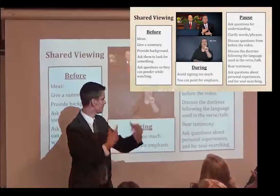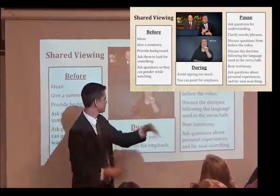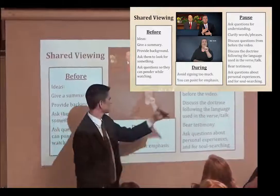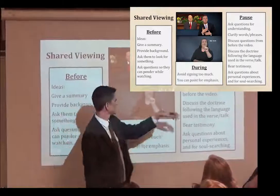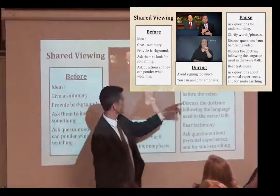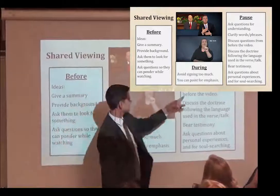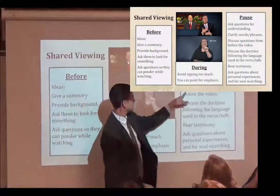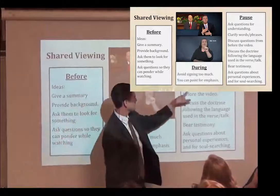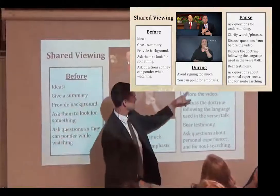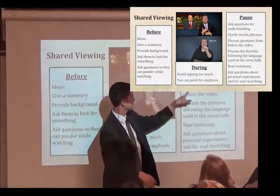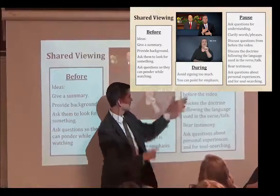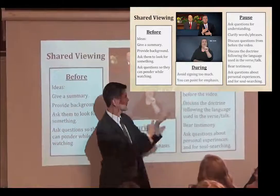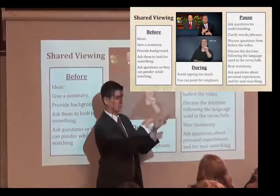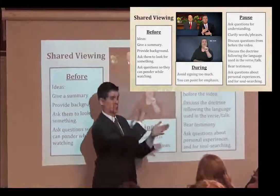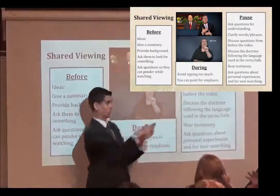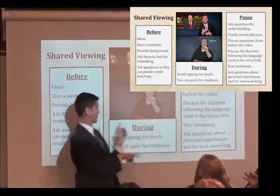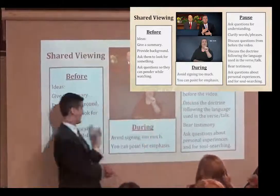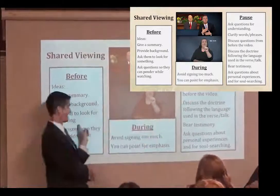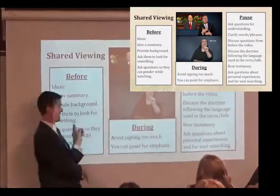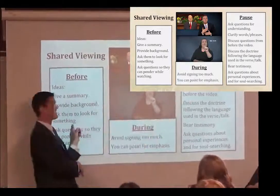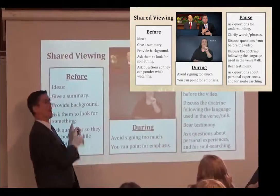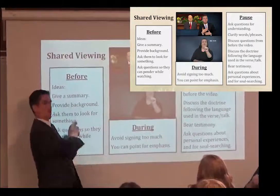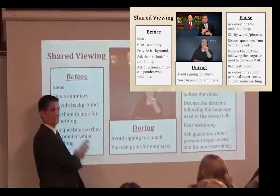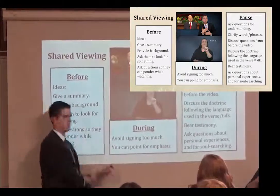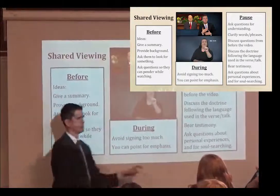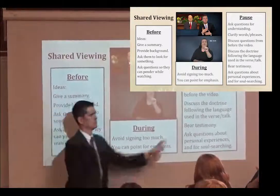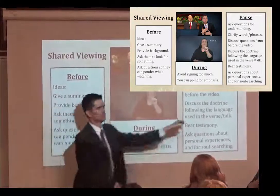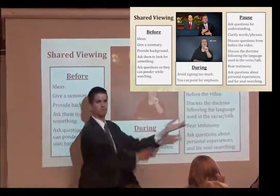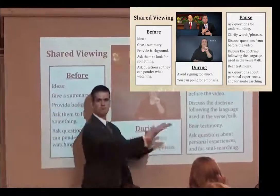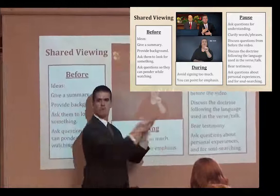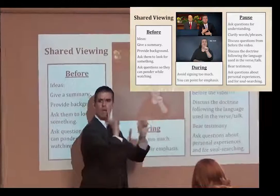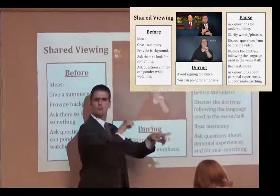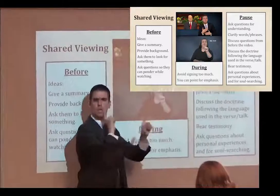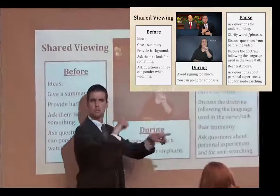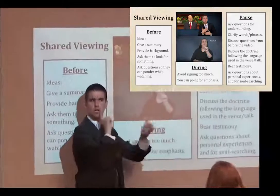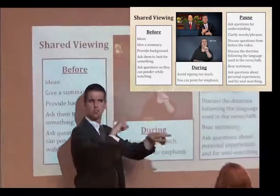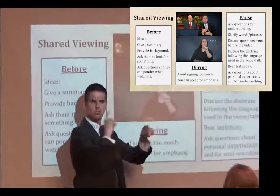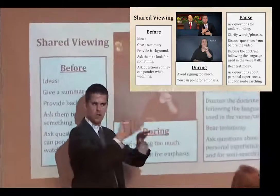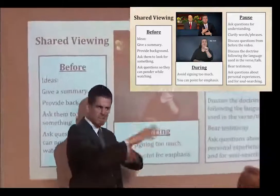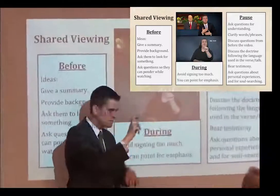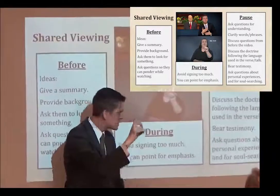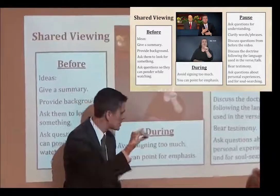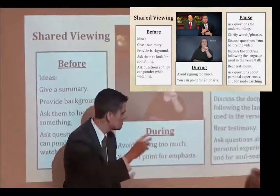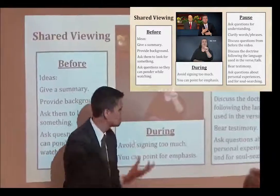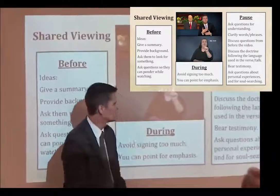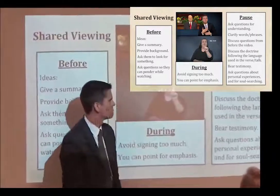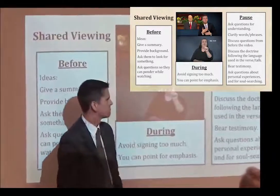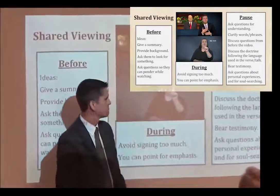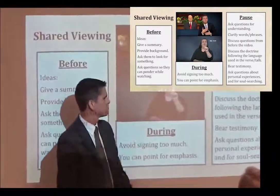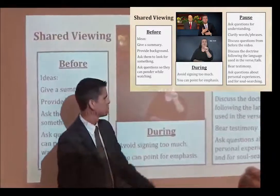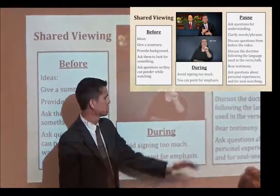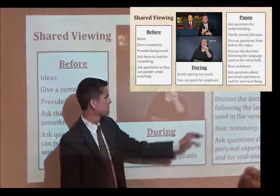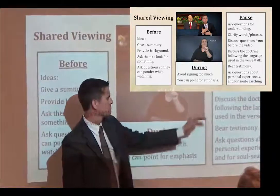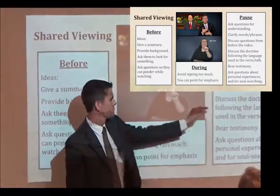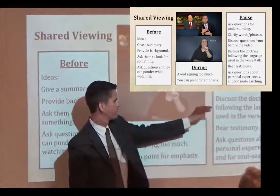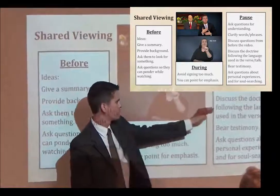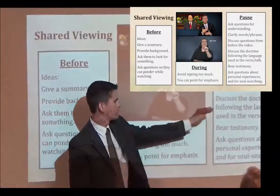on. The questions that you ask back here, bring them back up. Get their answers to the questions.